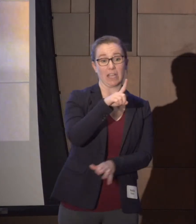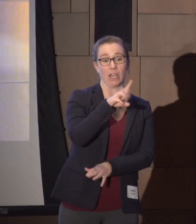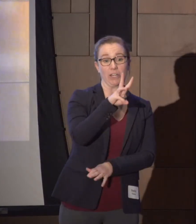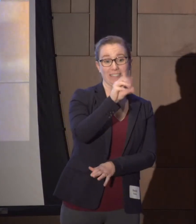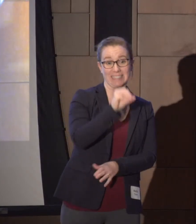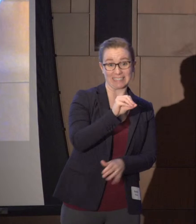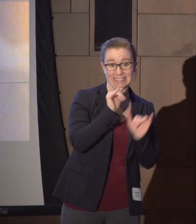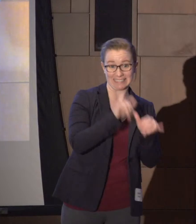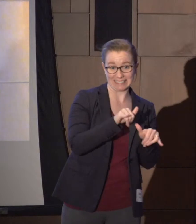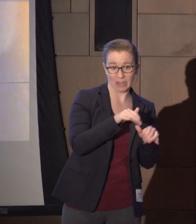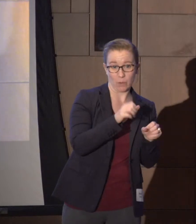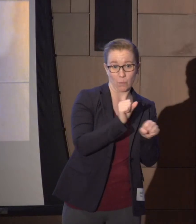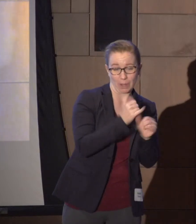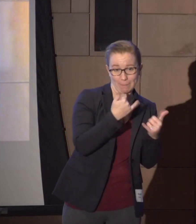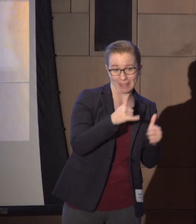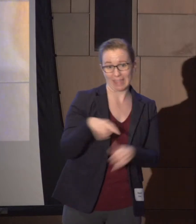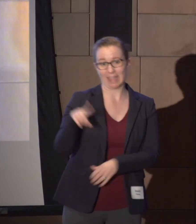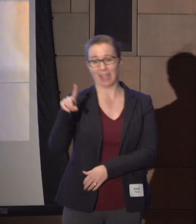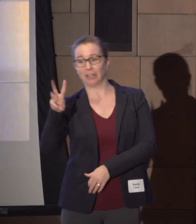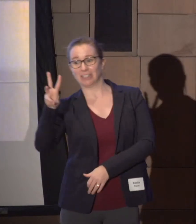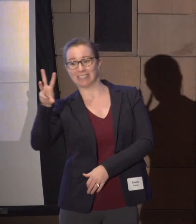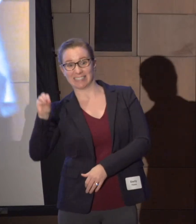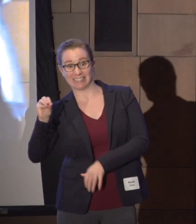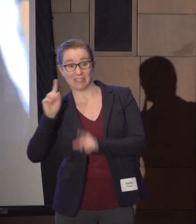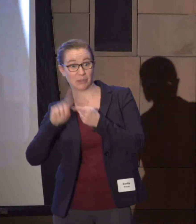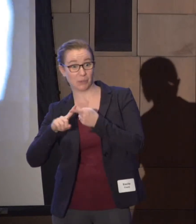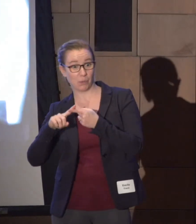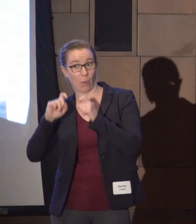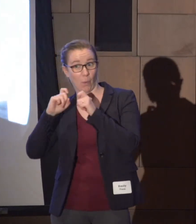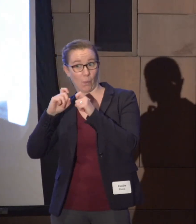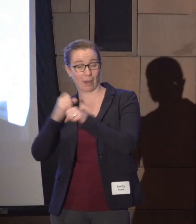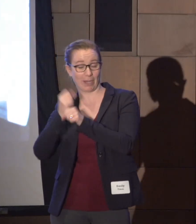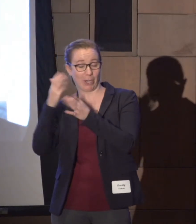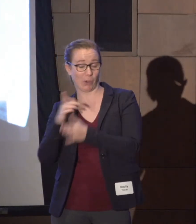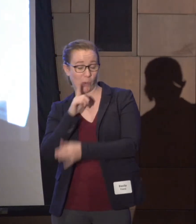Stay, Work, Play, and $160 goes to the winner, who is...